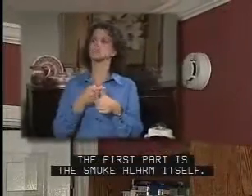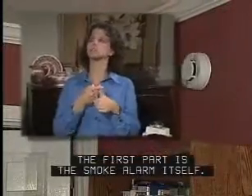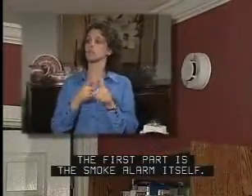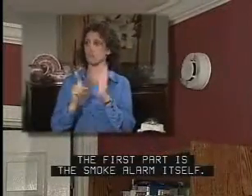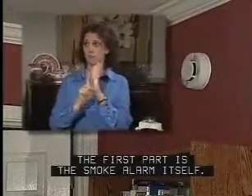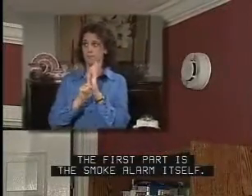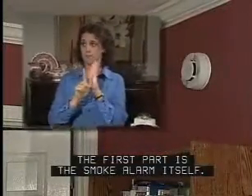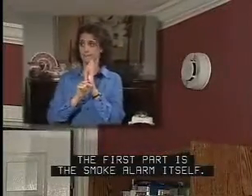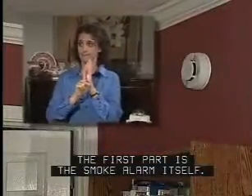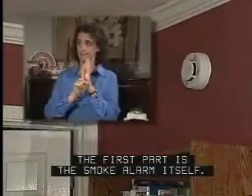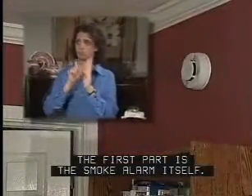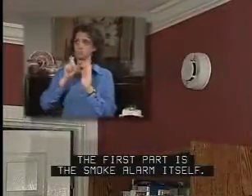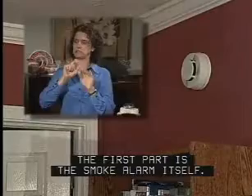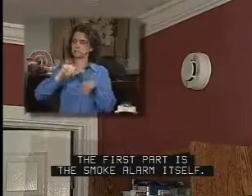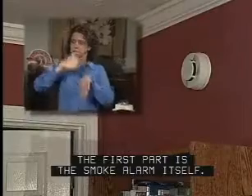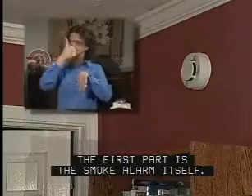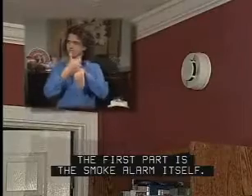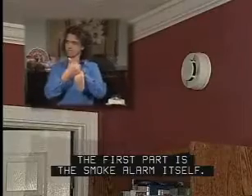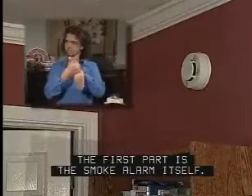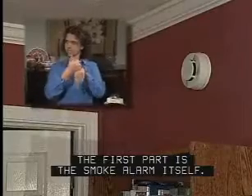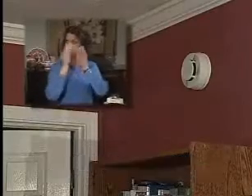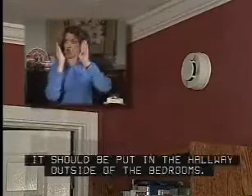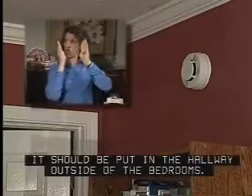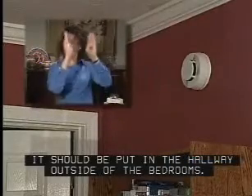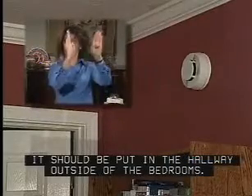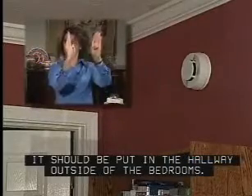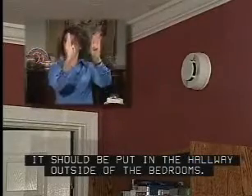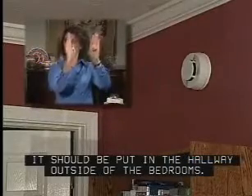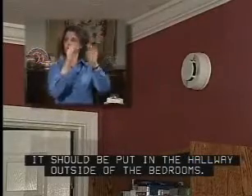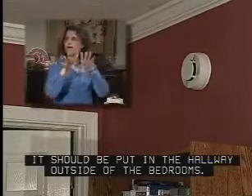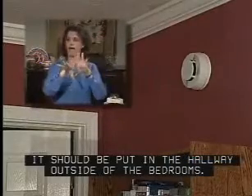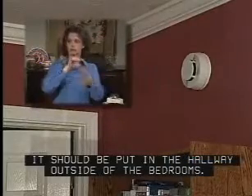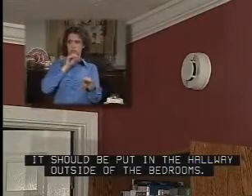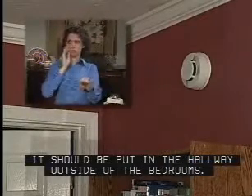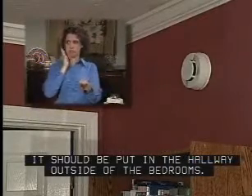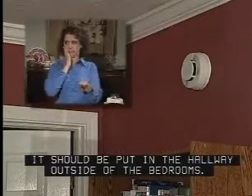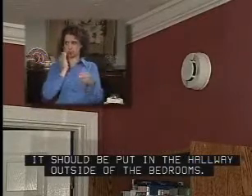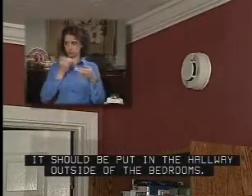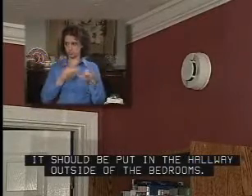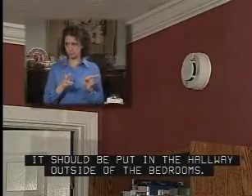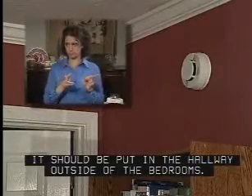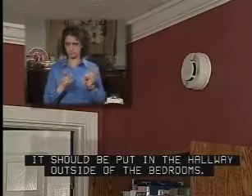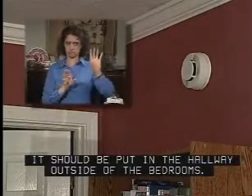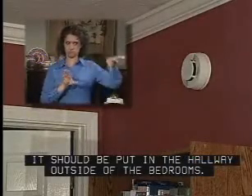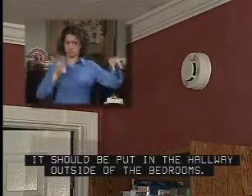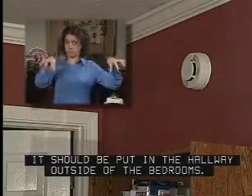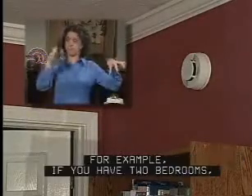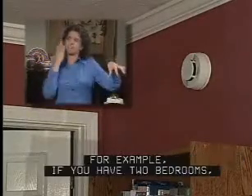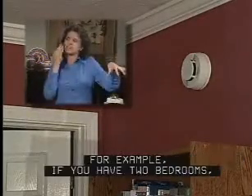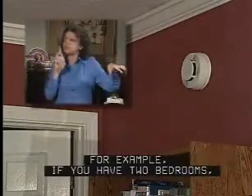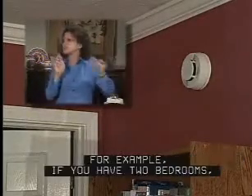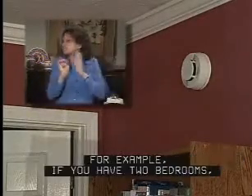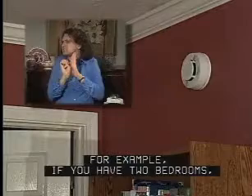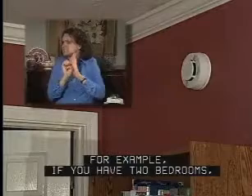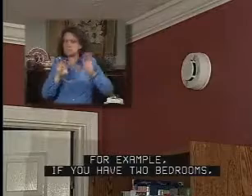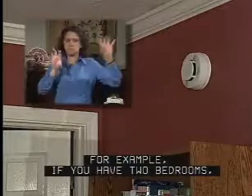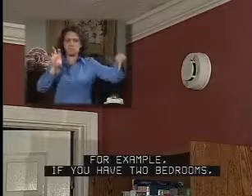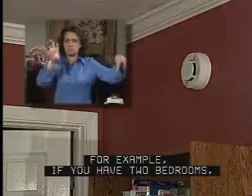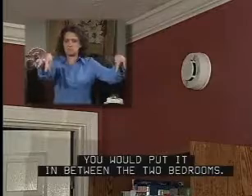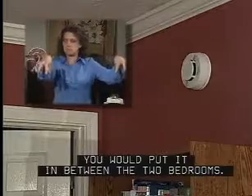part is the smoke alarm itself. It should be put in the hallway outside of the bedrooms. For example, if you have 2 bedrooms, you would put